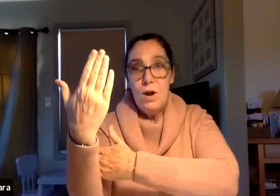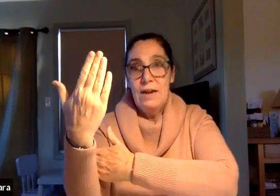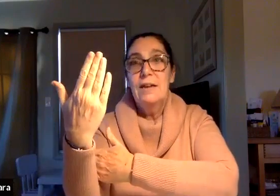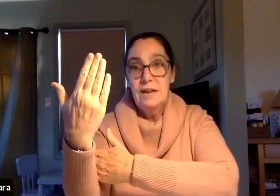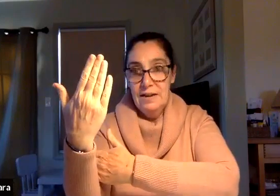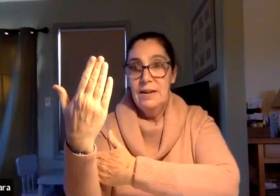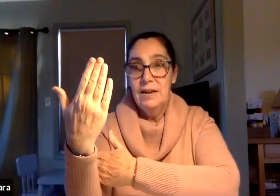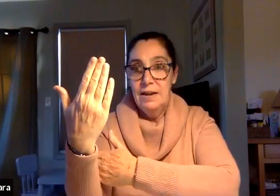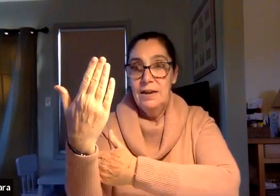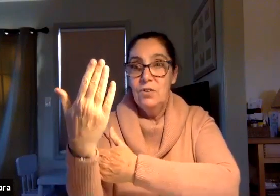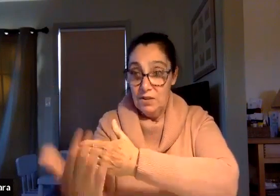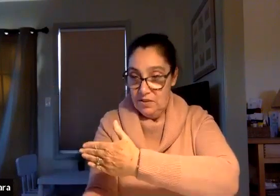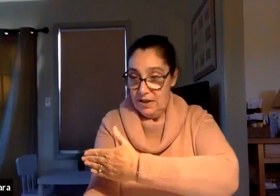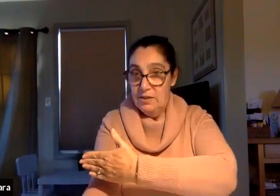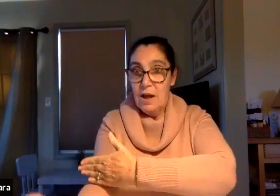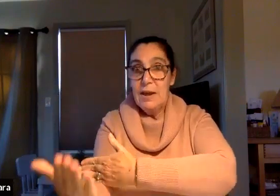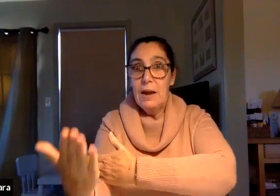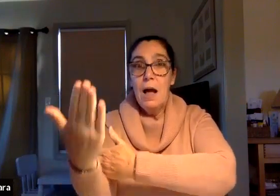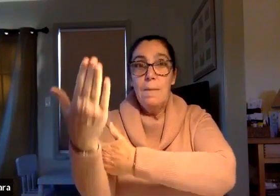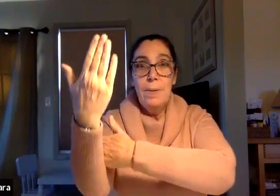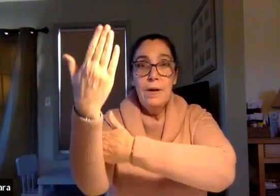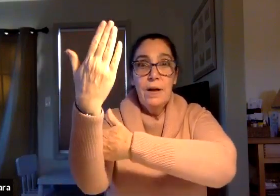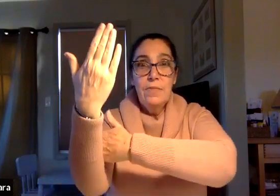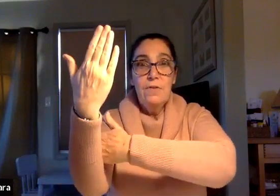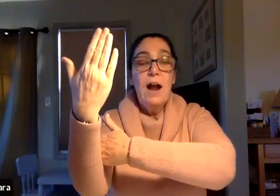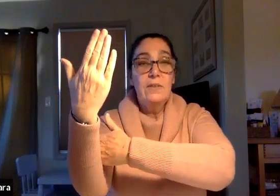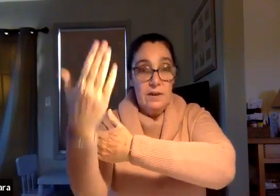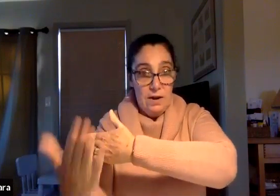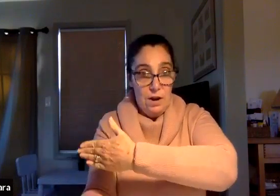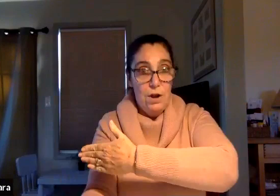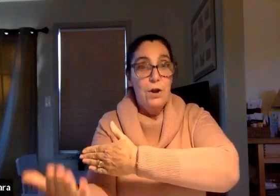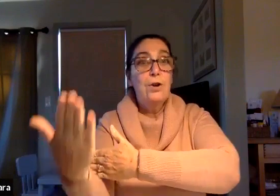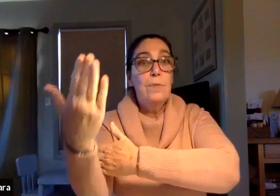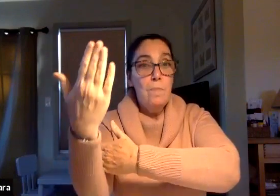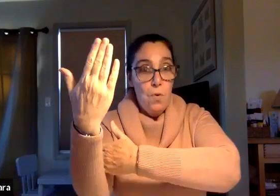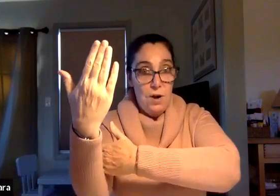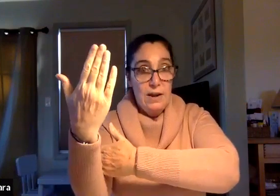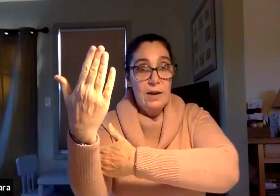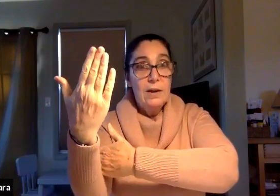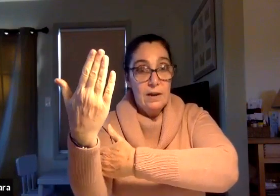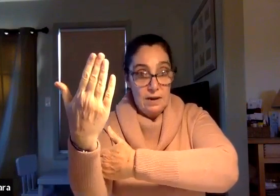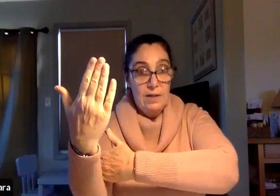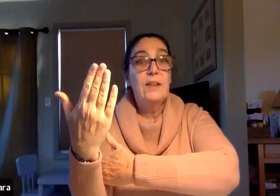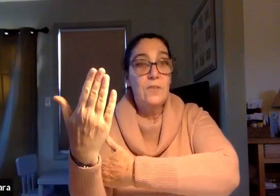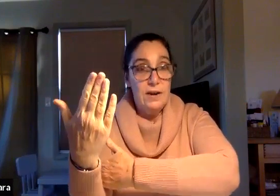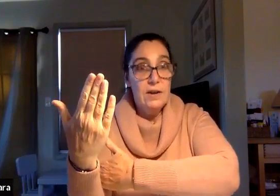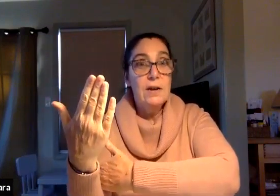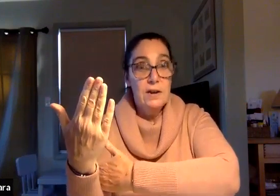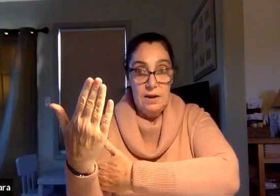morning. So the sun is coming up on the horizon. Good morning. That's right.